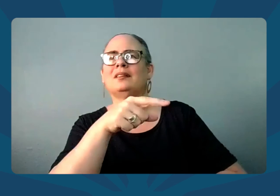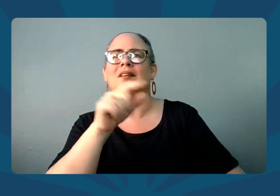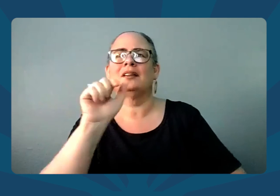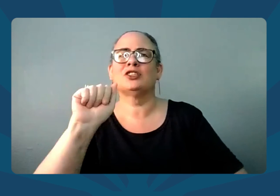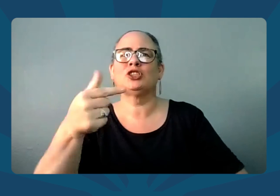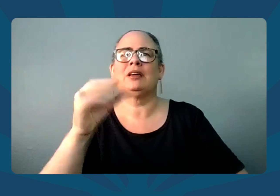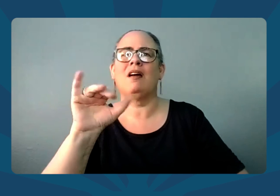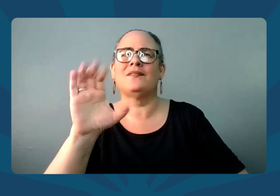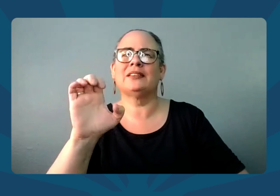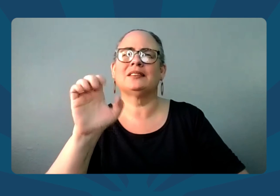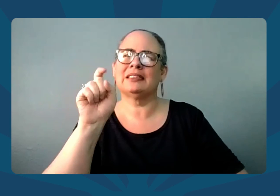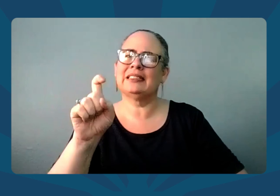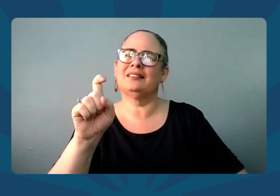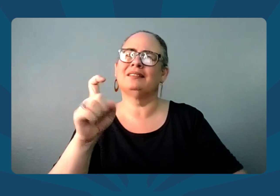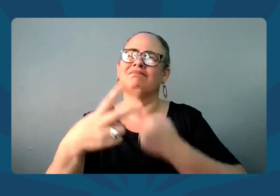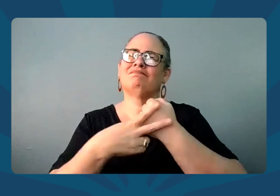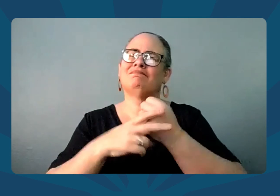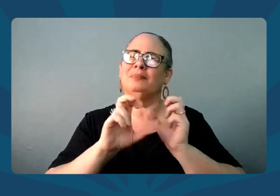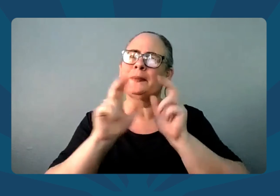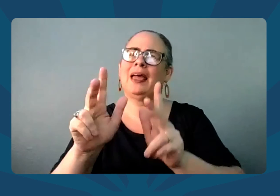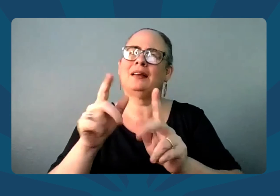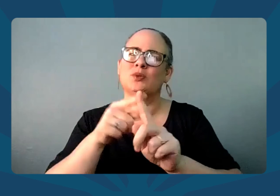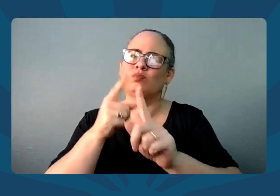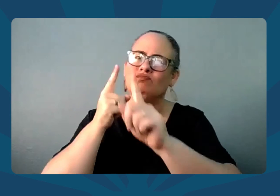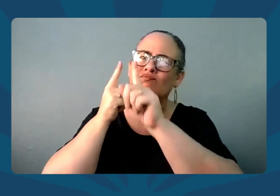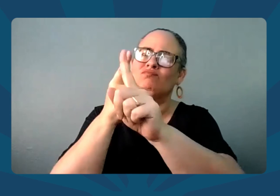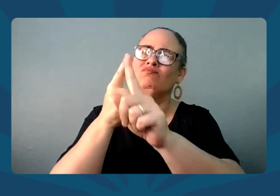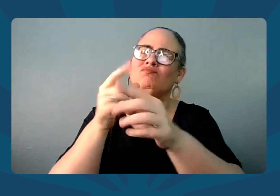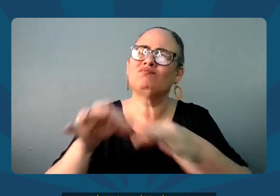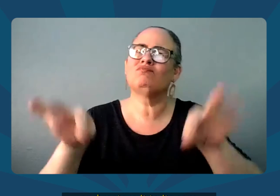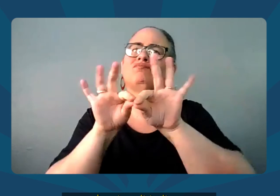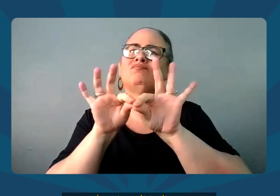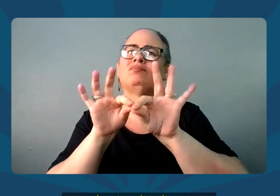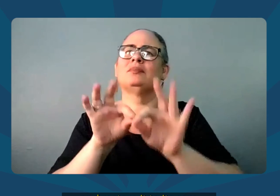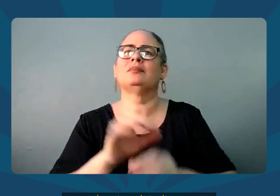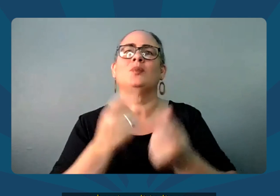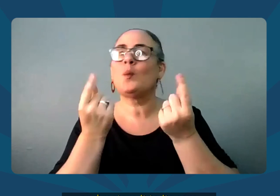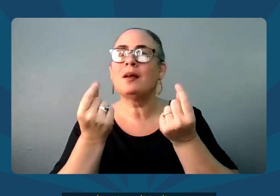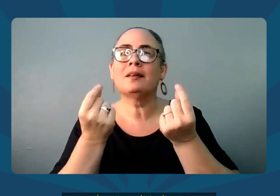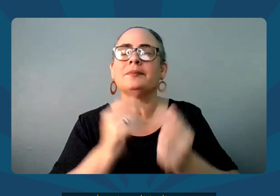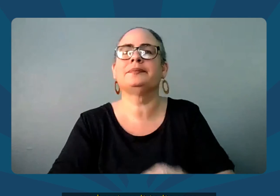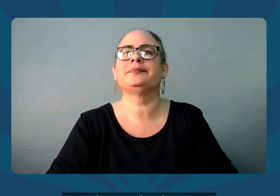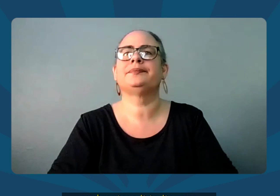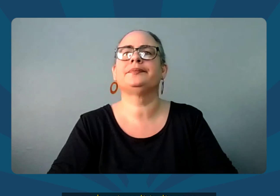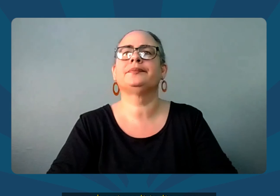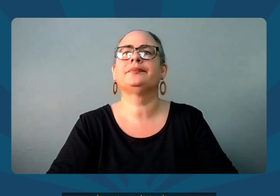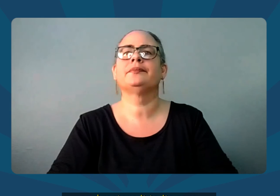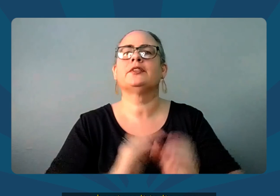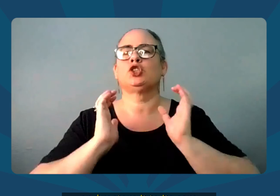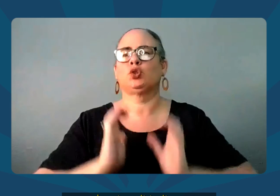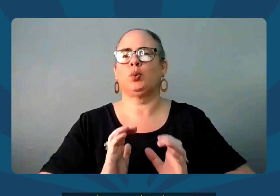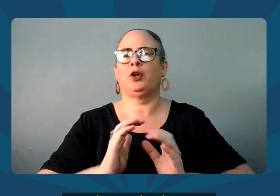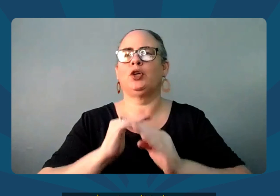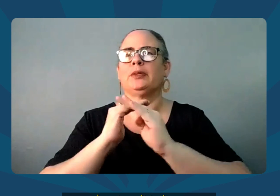It's long past time to take politics out of the Attorney General's office and restore it to its core mission: